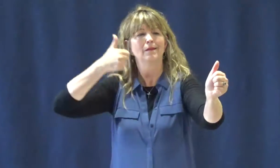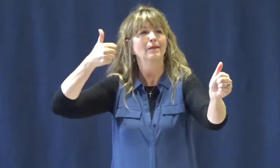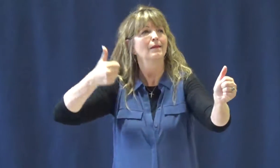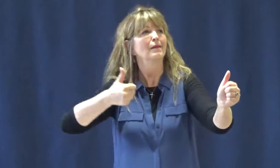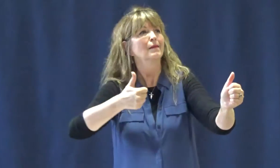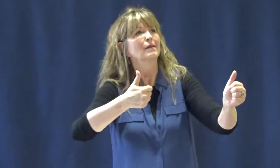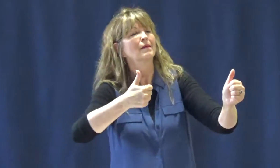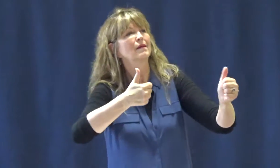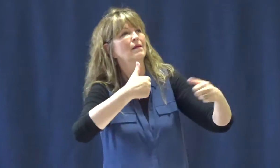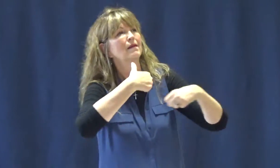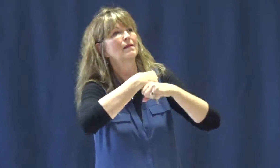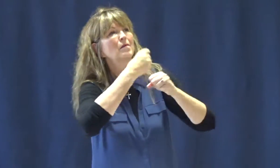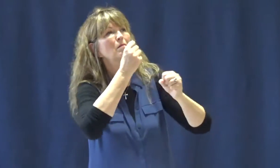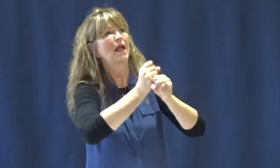pursue?